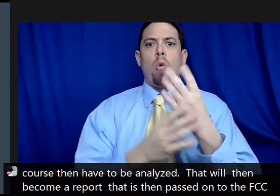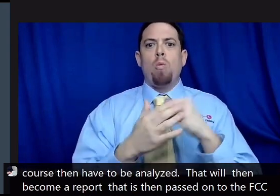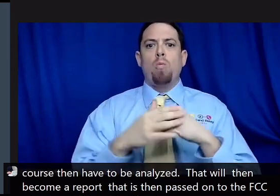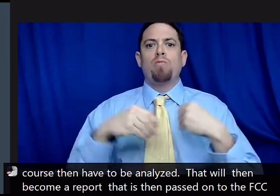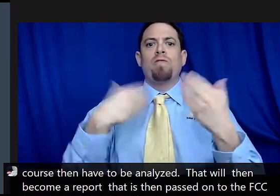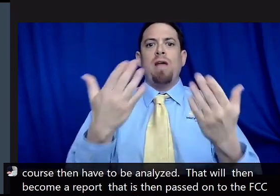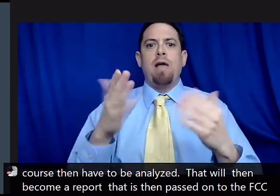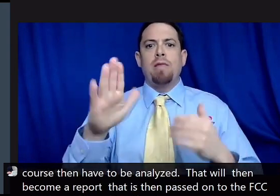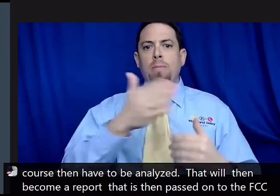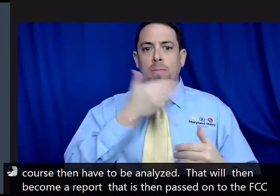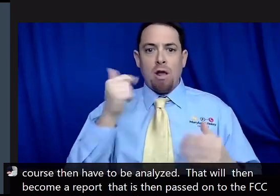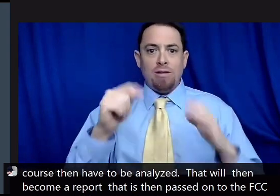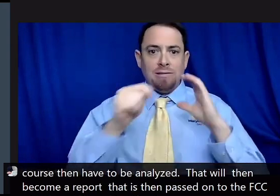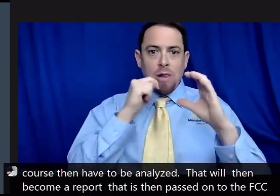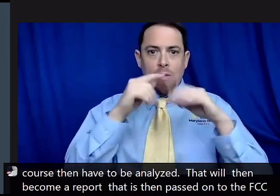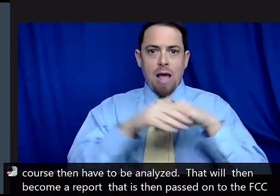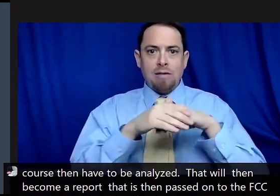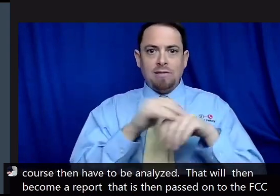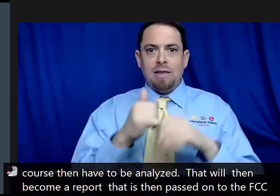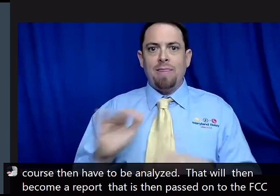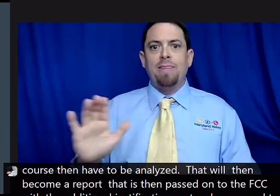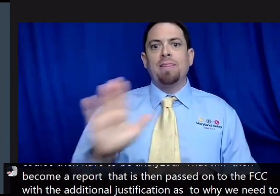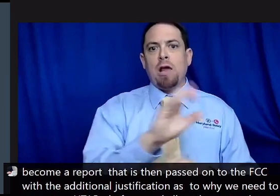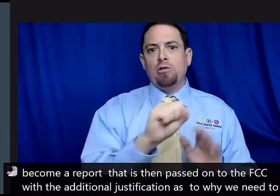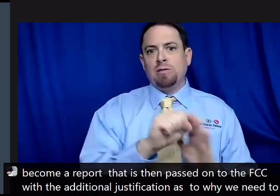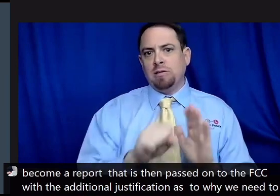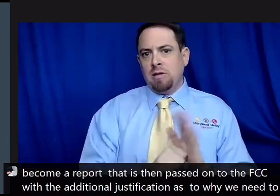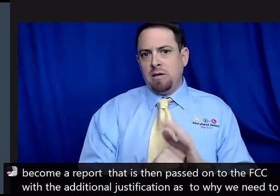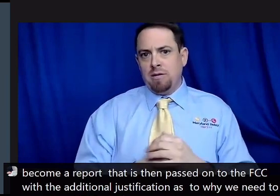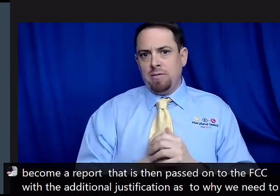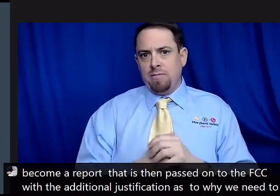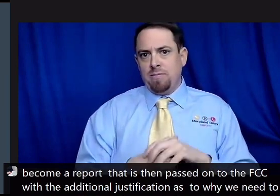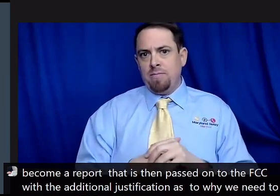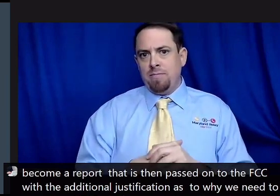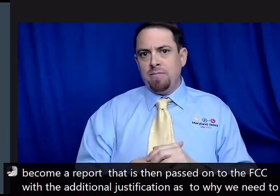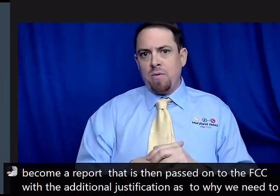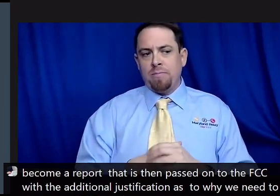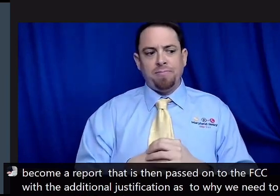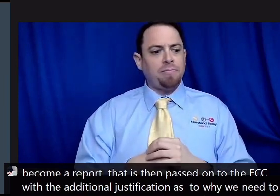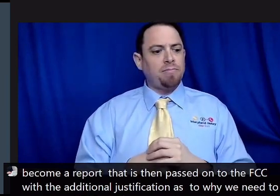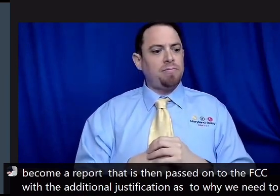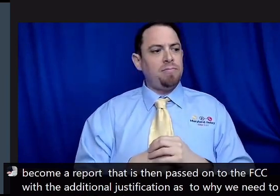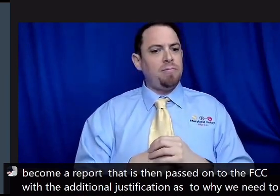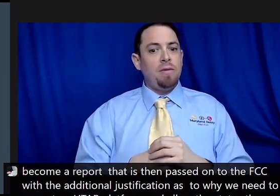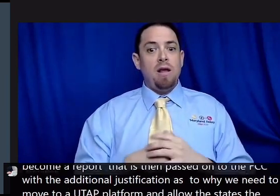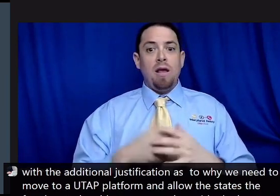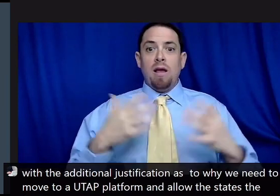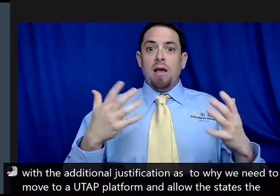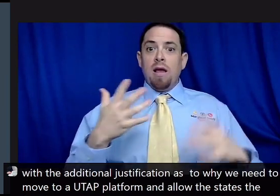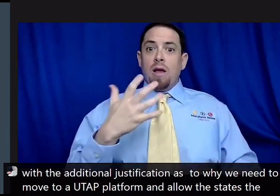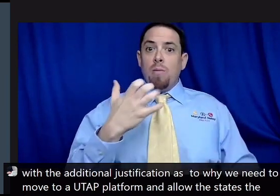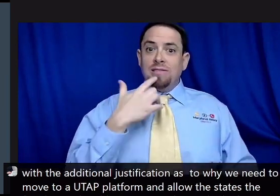and allow the states the freedom to be able to grow and provide the best telecommunication access that they can to their